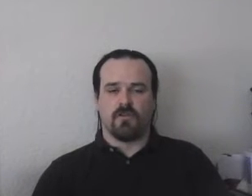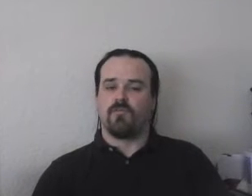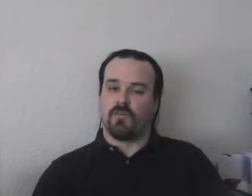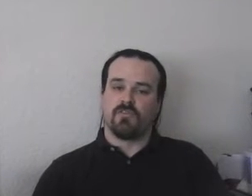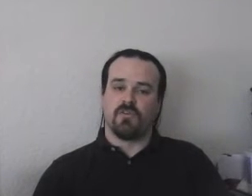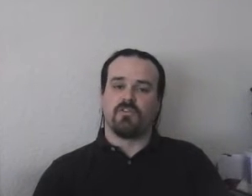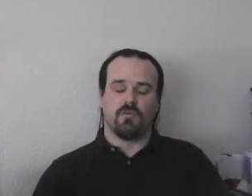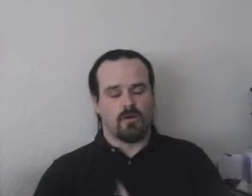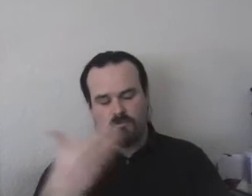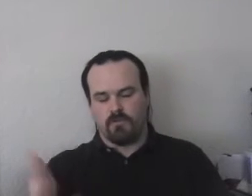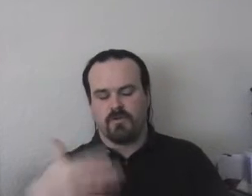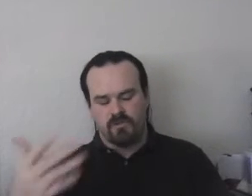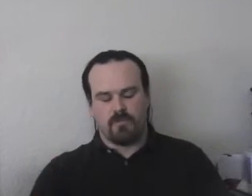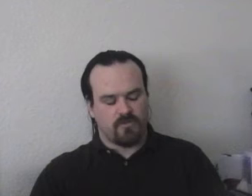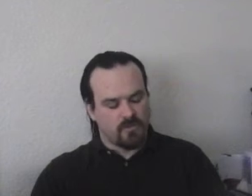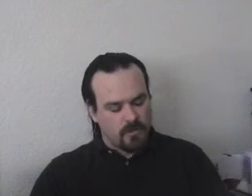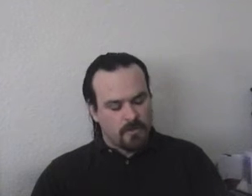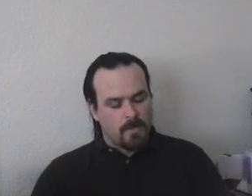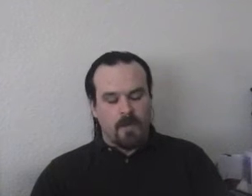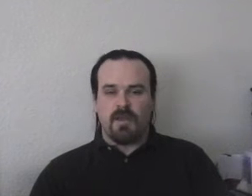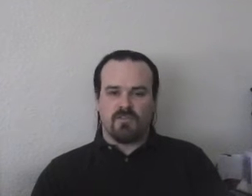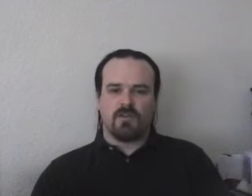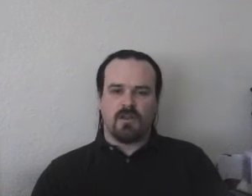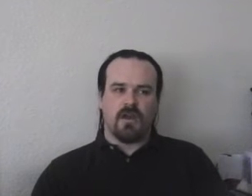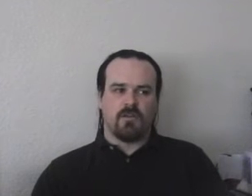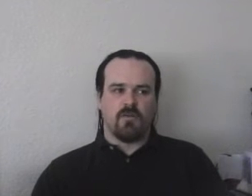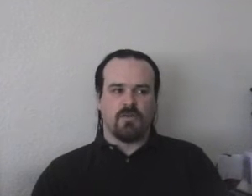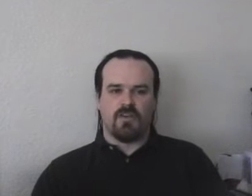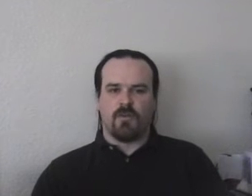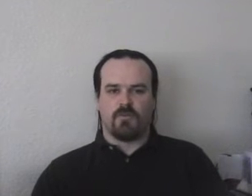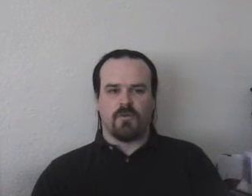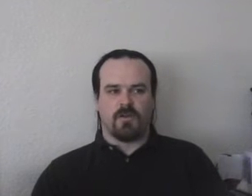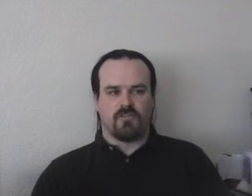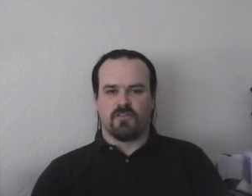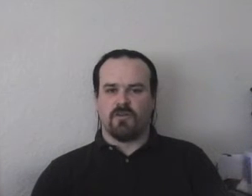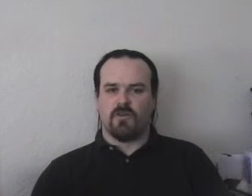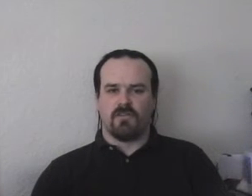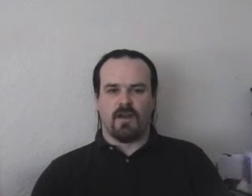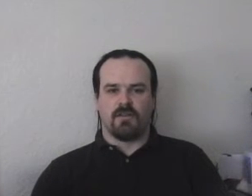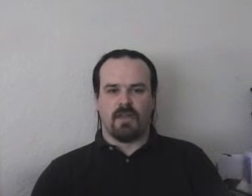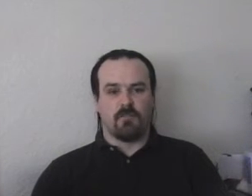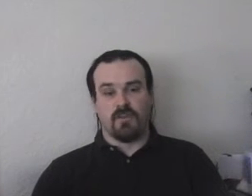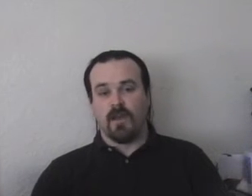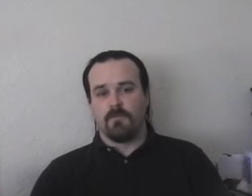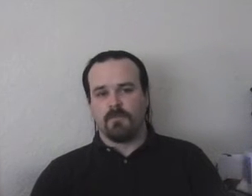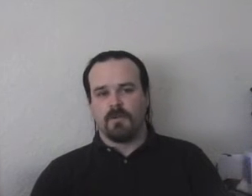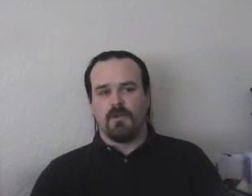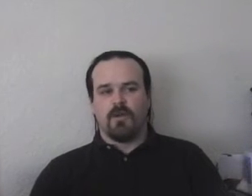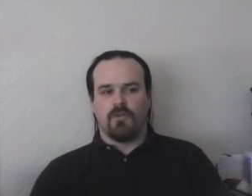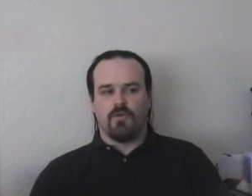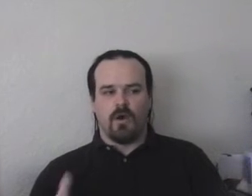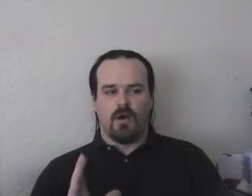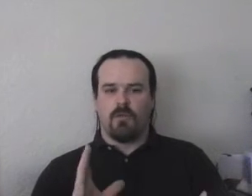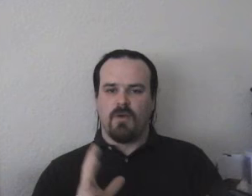and for those of you that do, I'll reestablish it. Basically, a union job is pretty much just a glorified temp job. You are a member